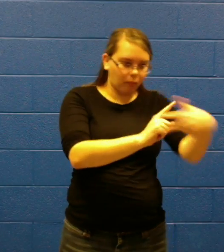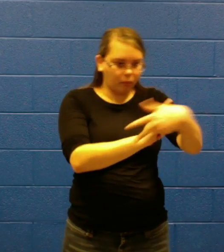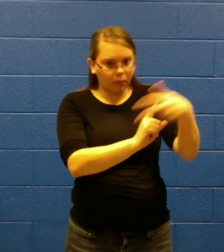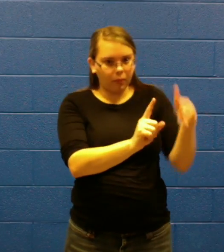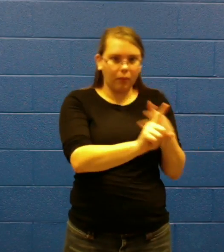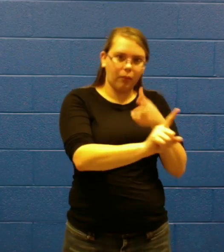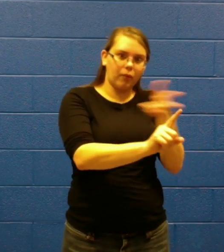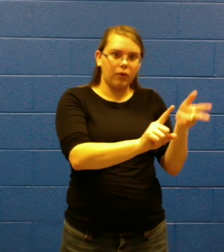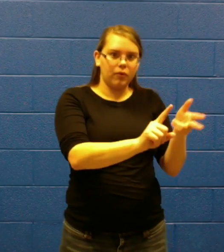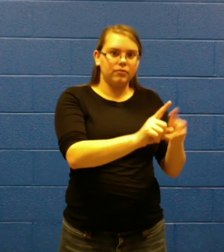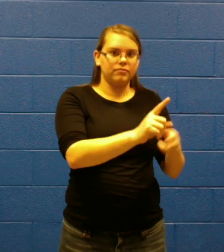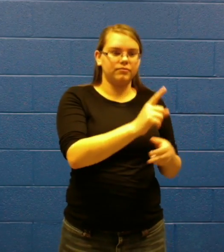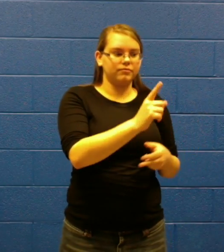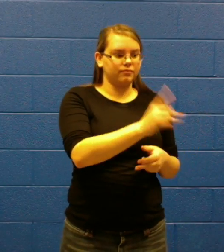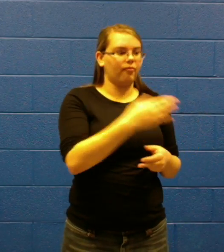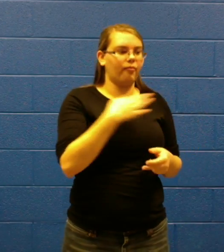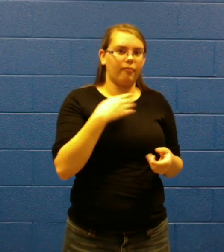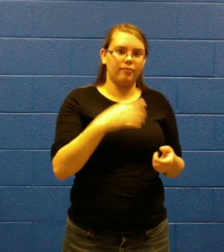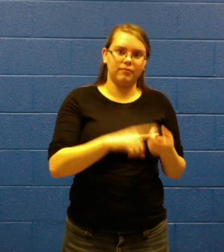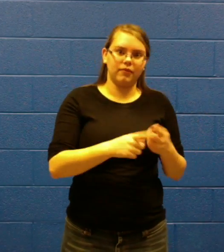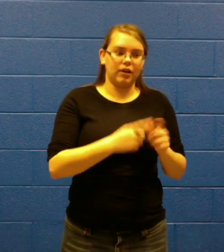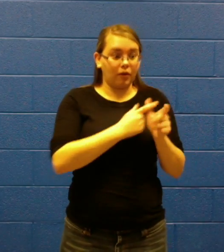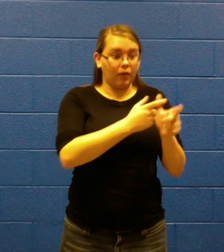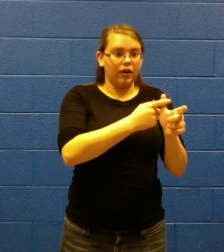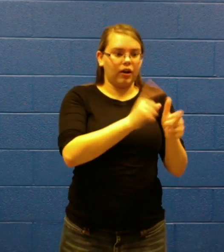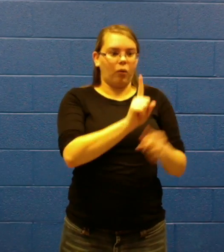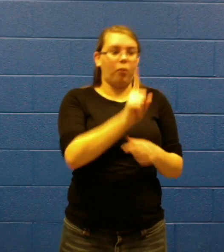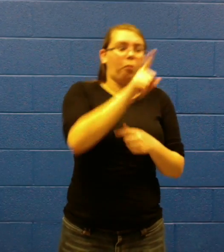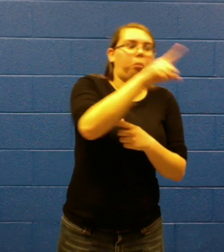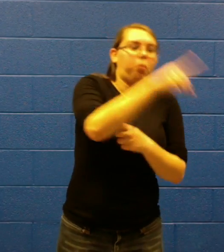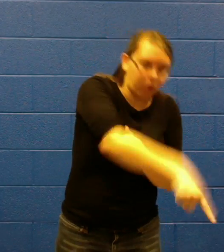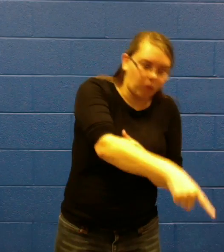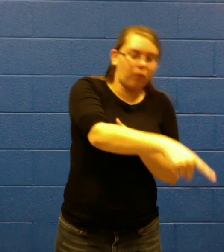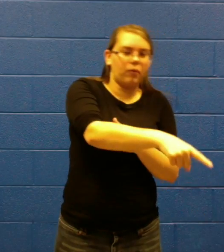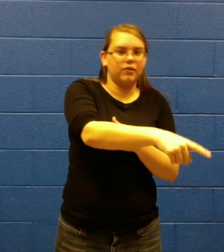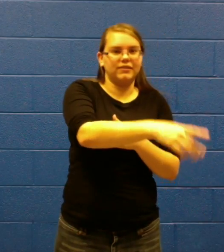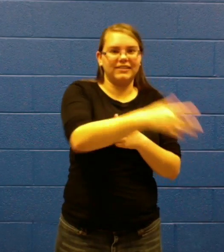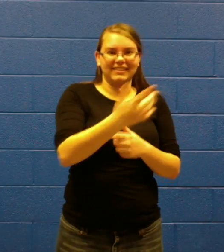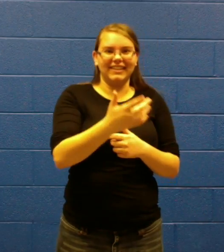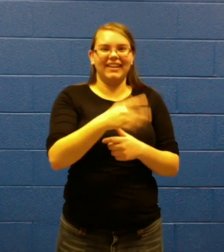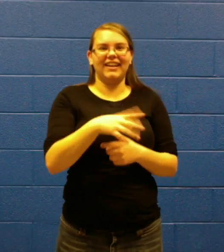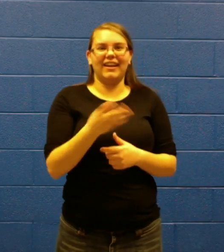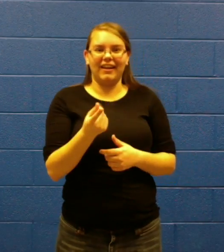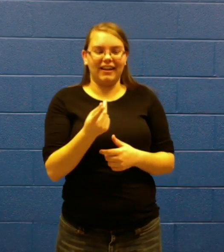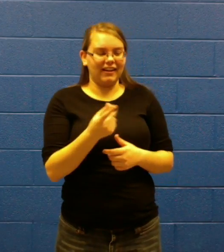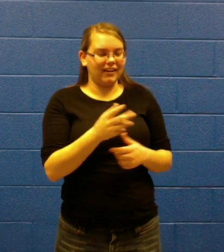Callie going from a running position to laying on the ground because the dog managed to completely tie her legs together.